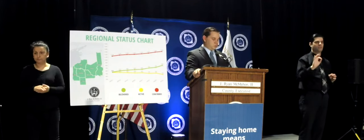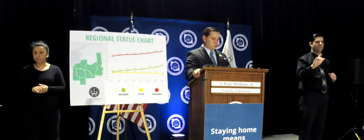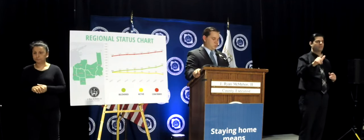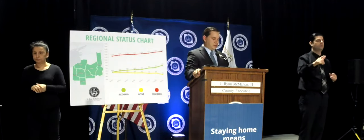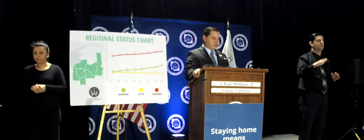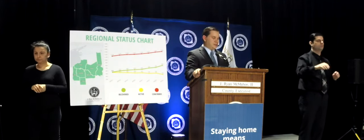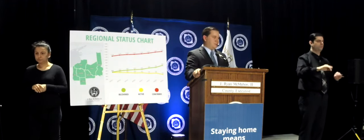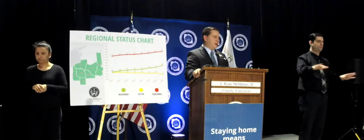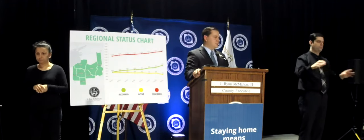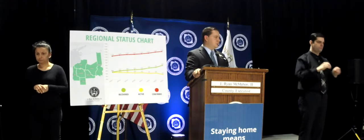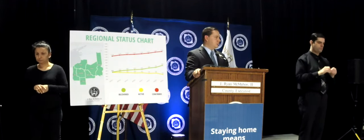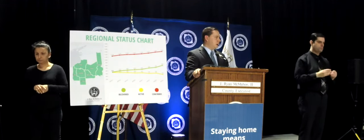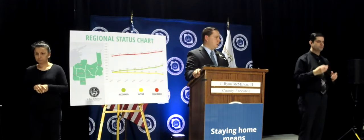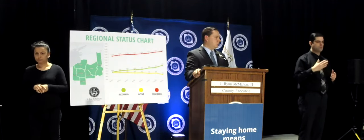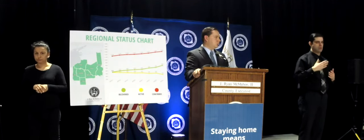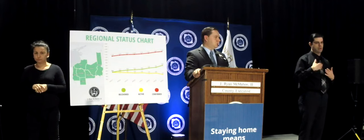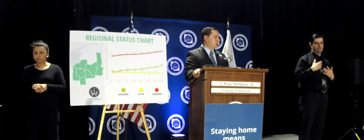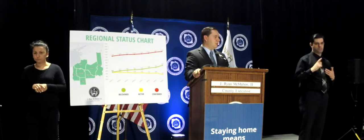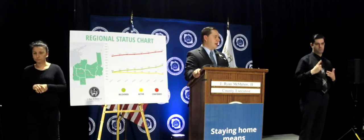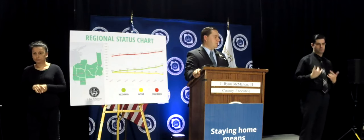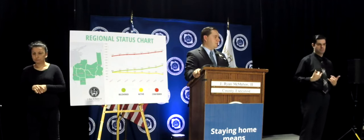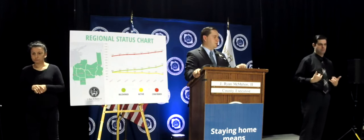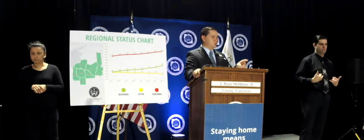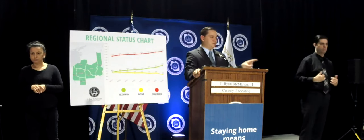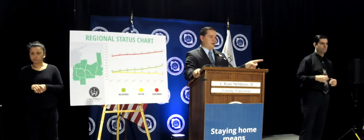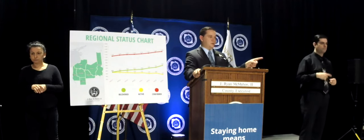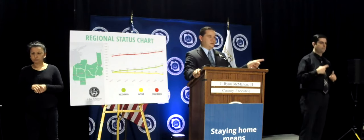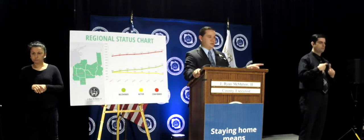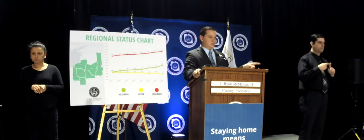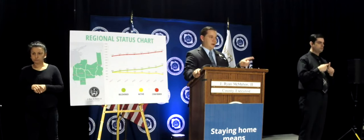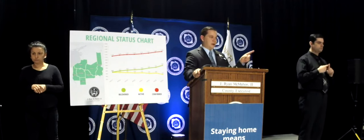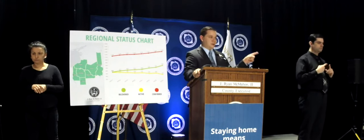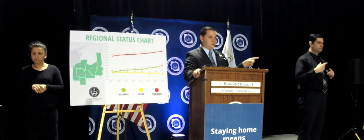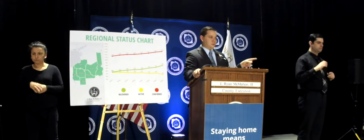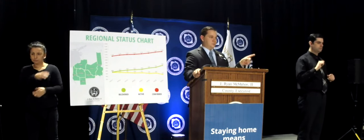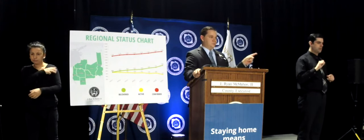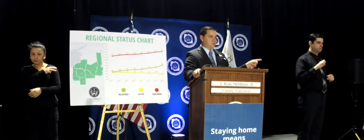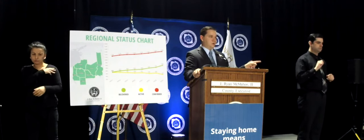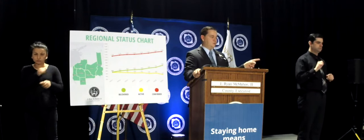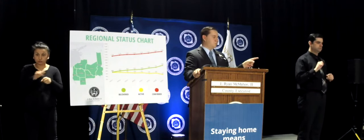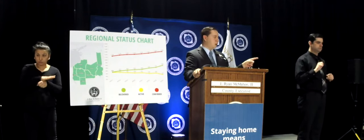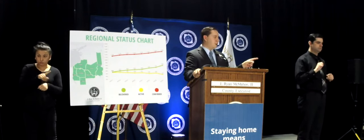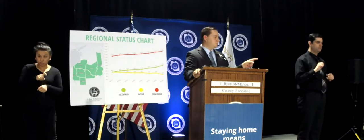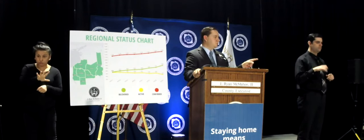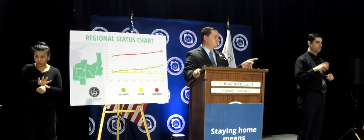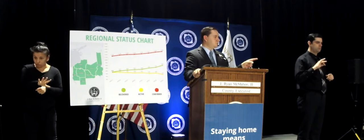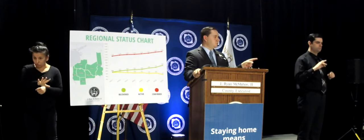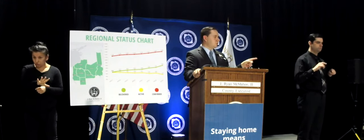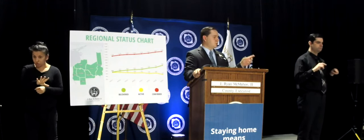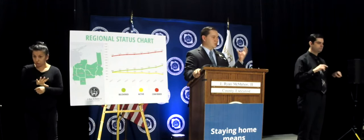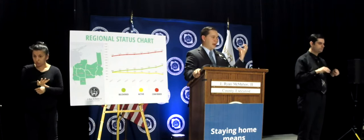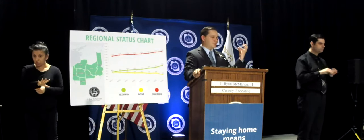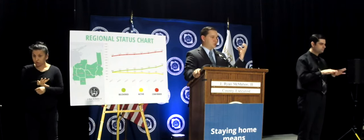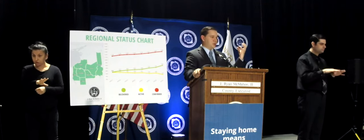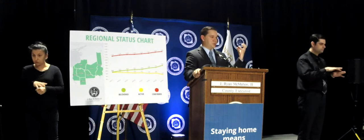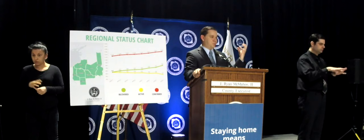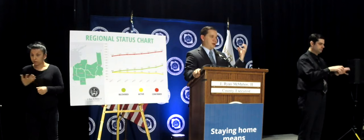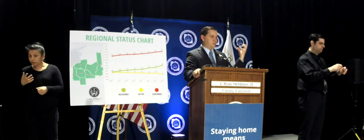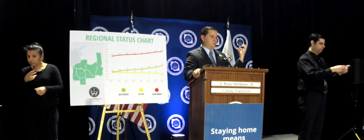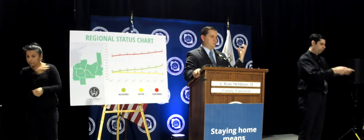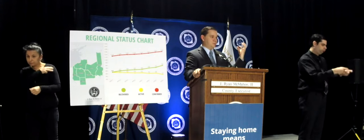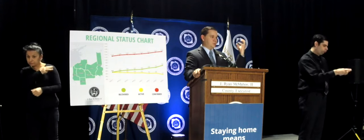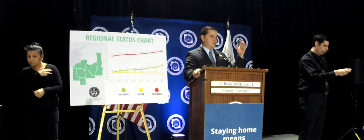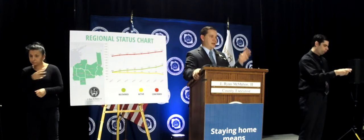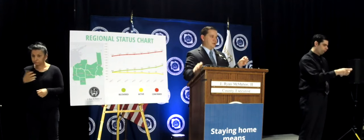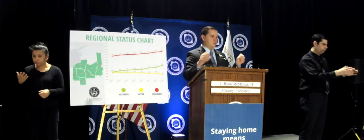So when I see the positives now, I'm happy because we found these hidden pockets of spread. It's concentrated